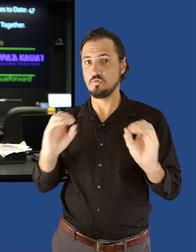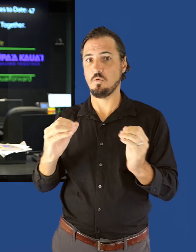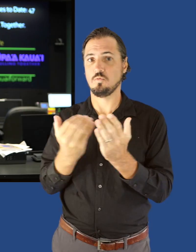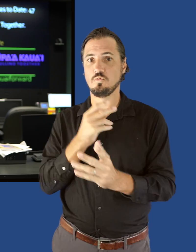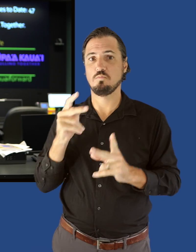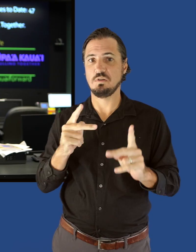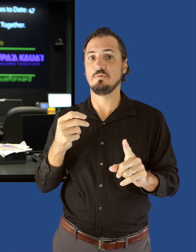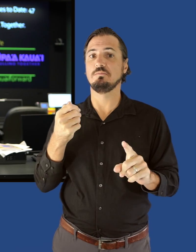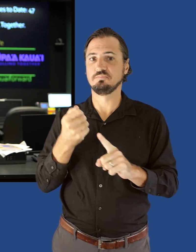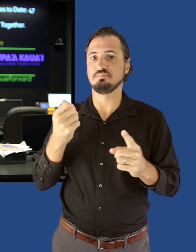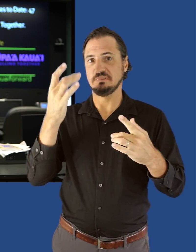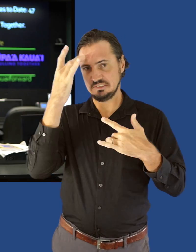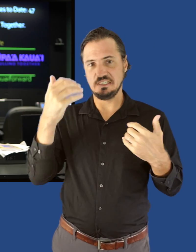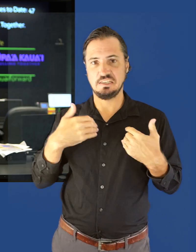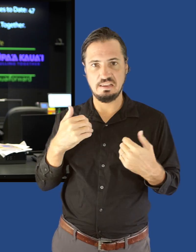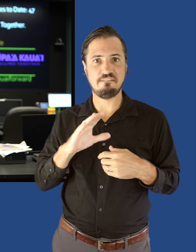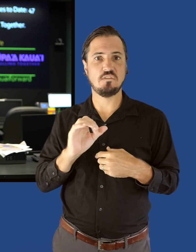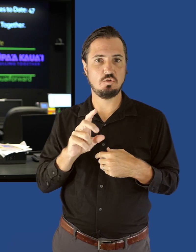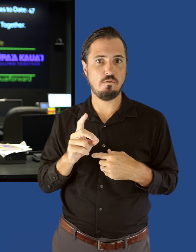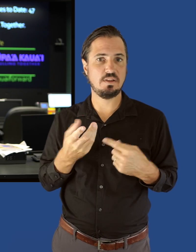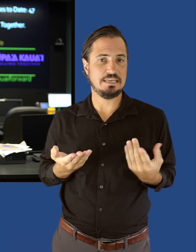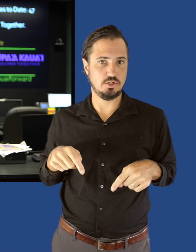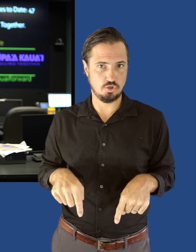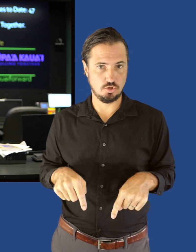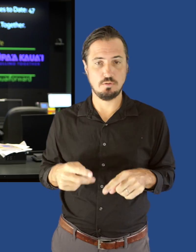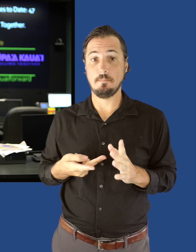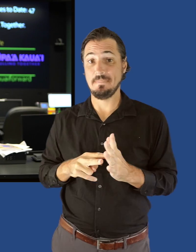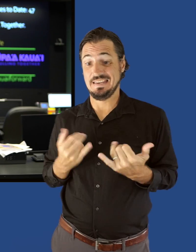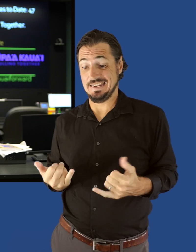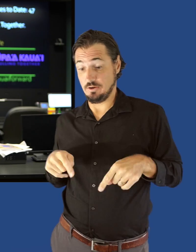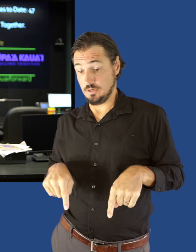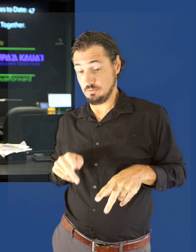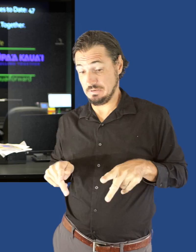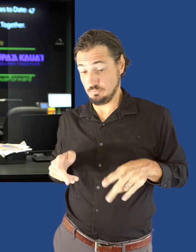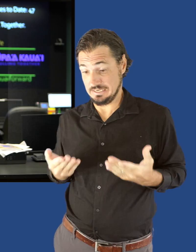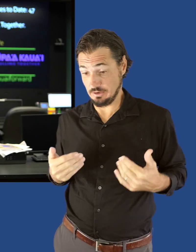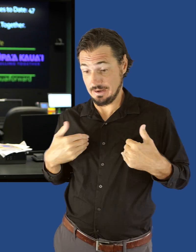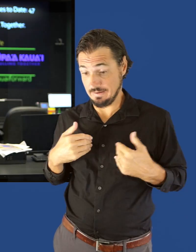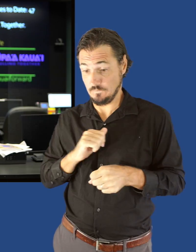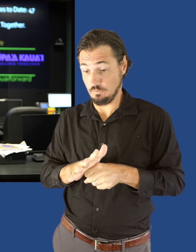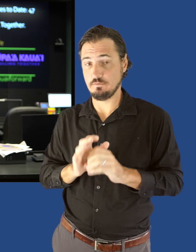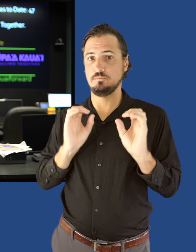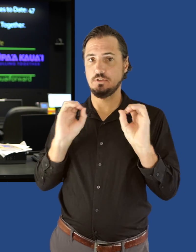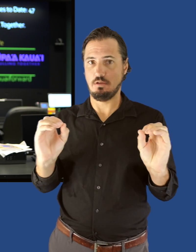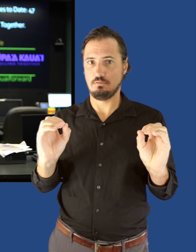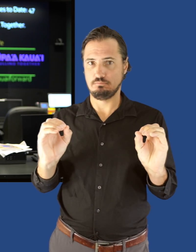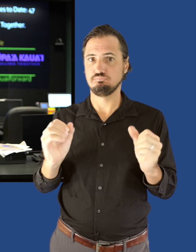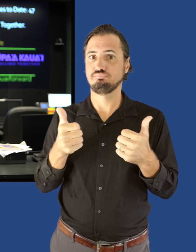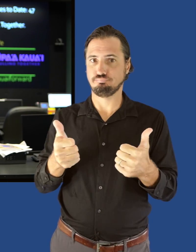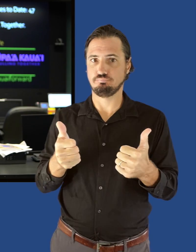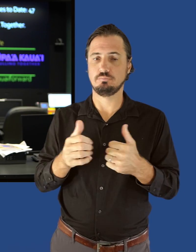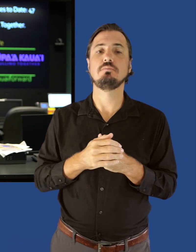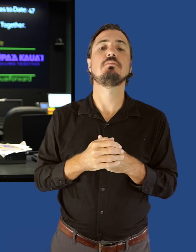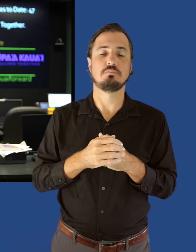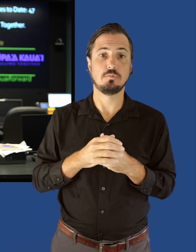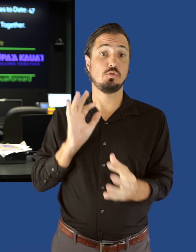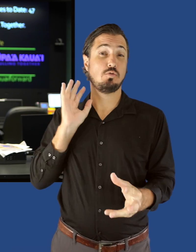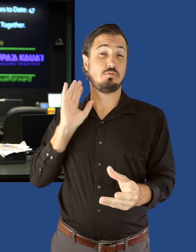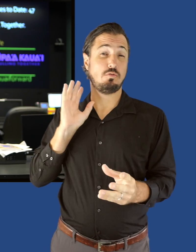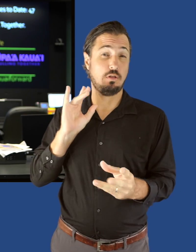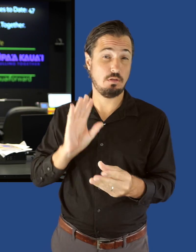of COVID-19 on Kauai, and we currently have no active cases. Our cumulative number of cases to date